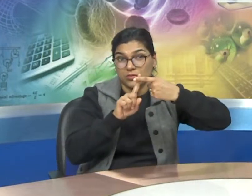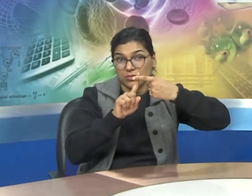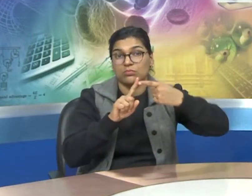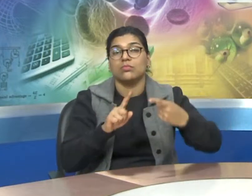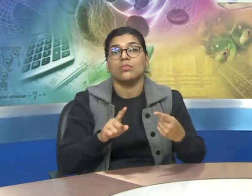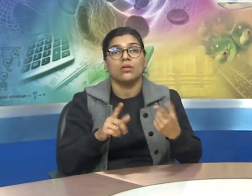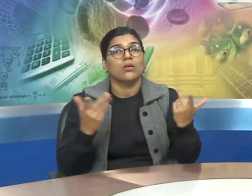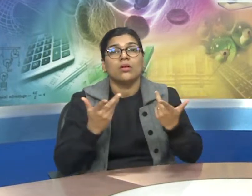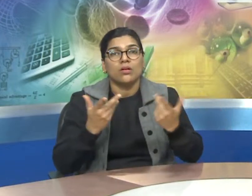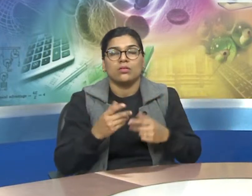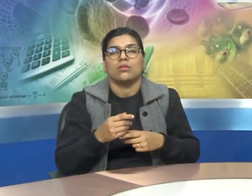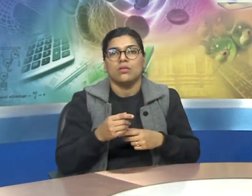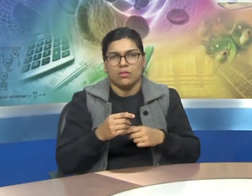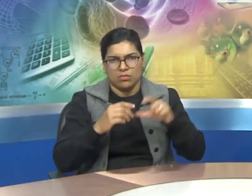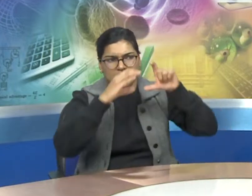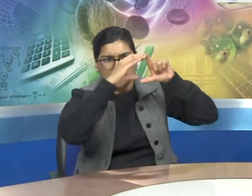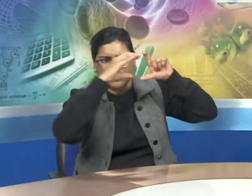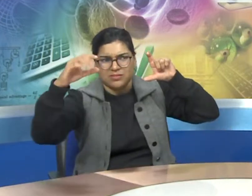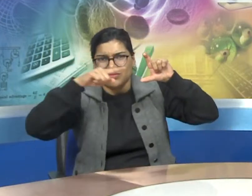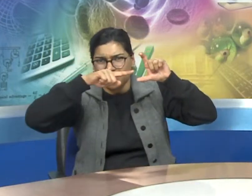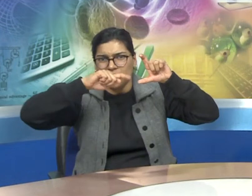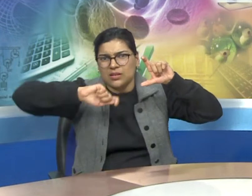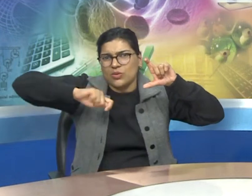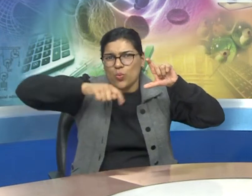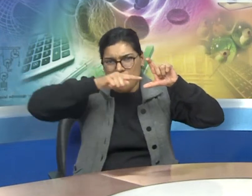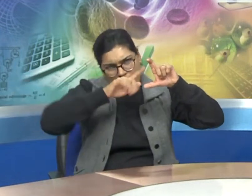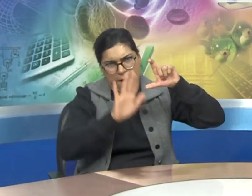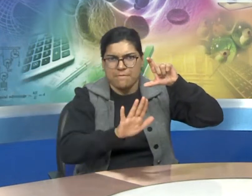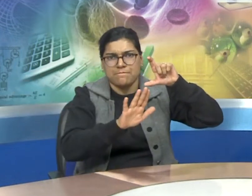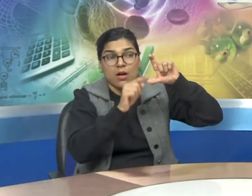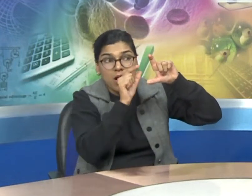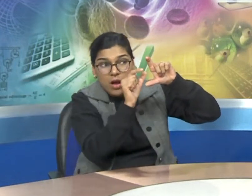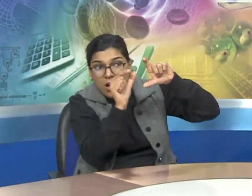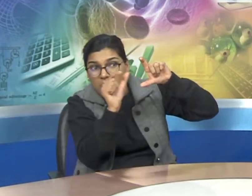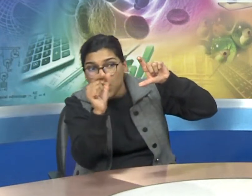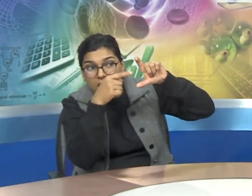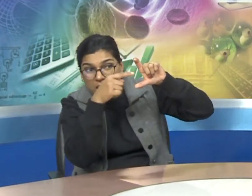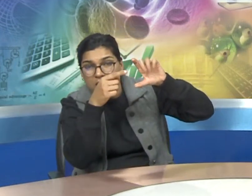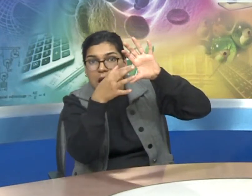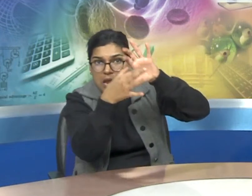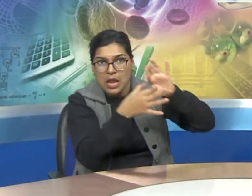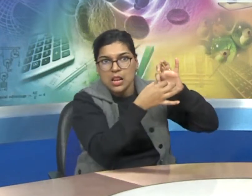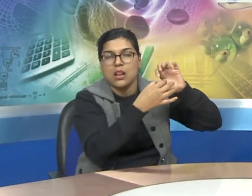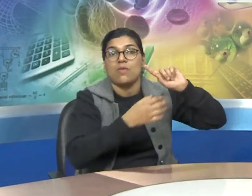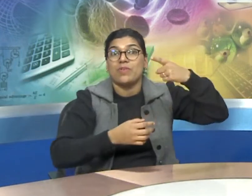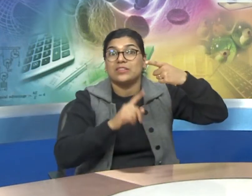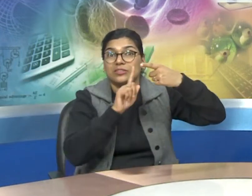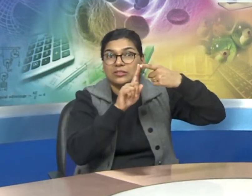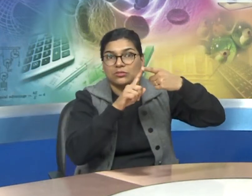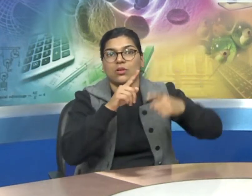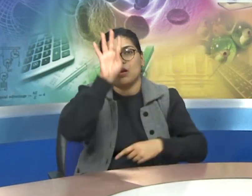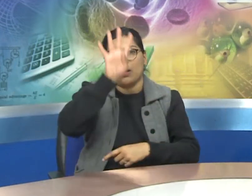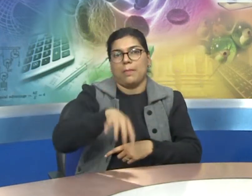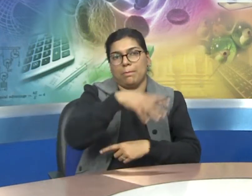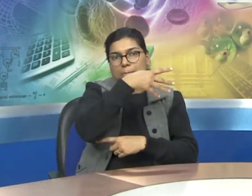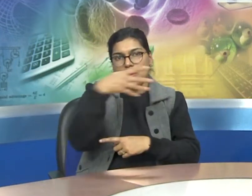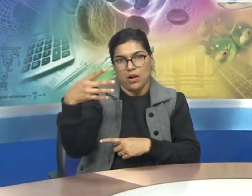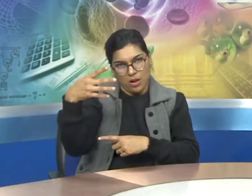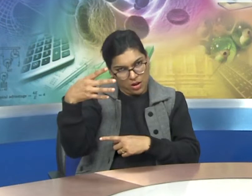select our content. So these are the tools which help us do our work.